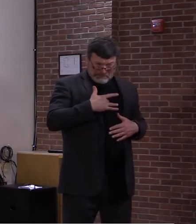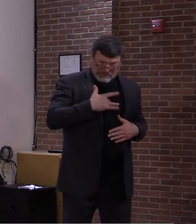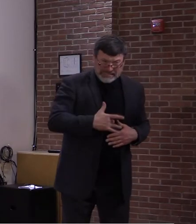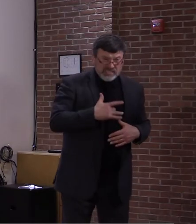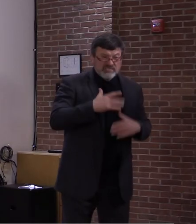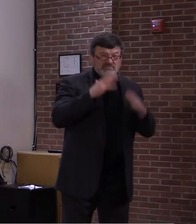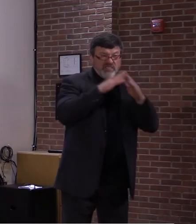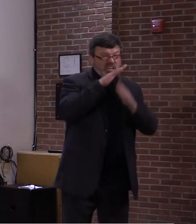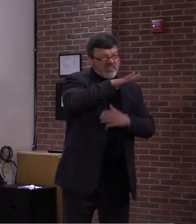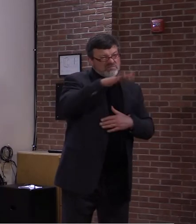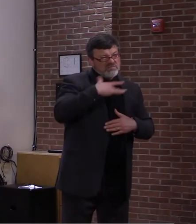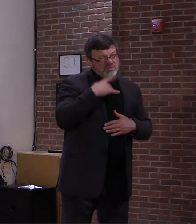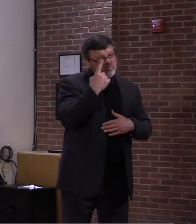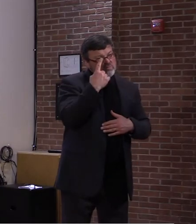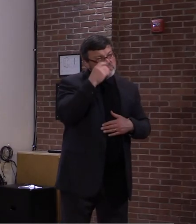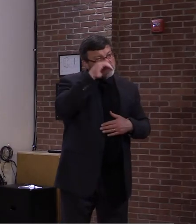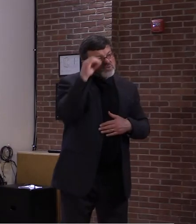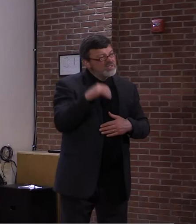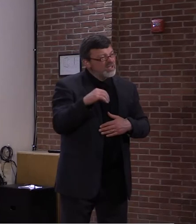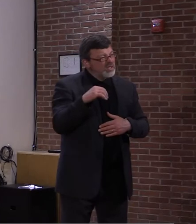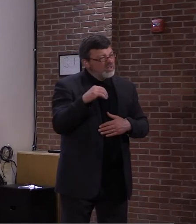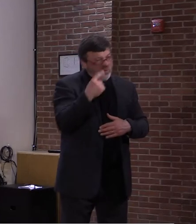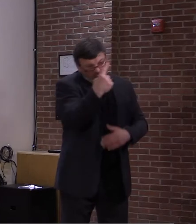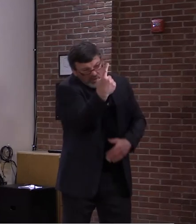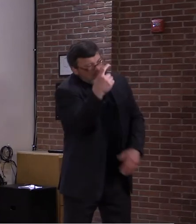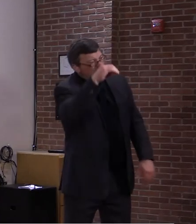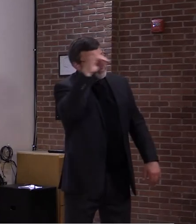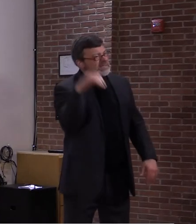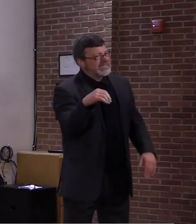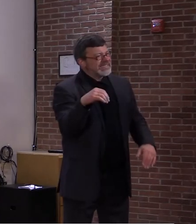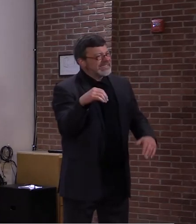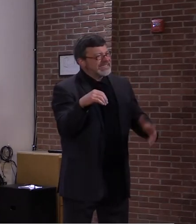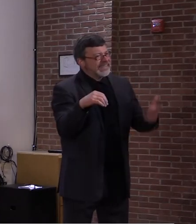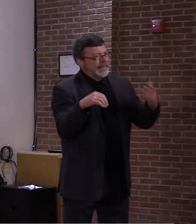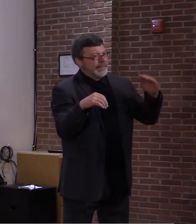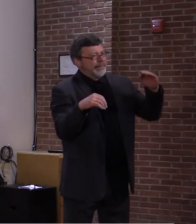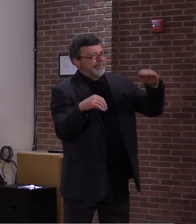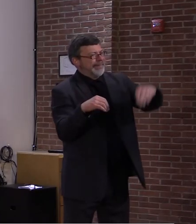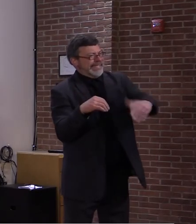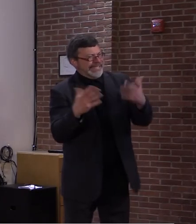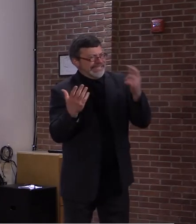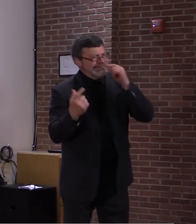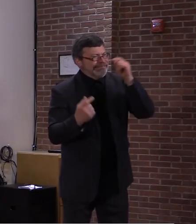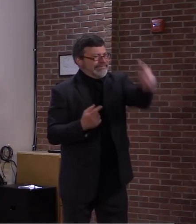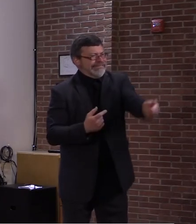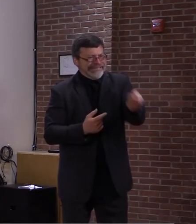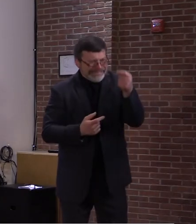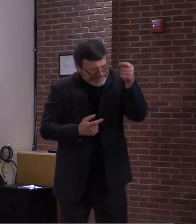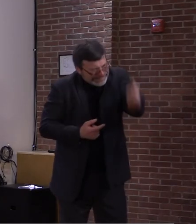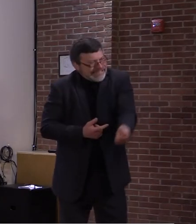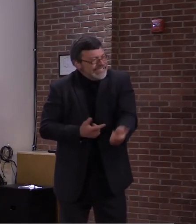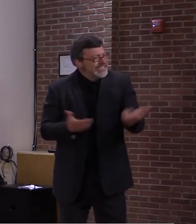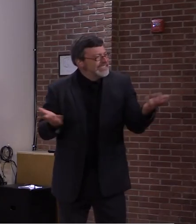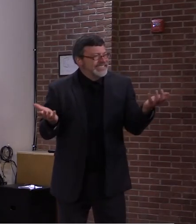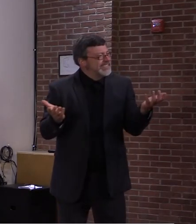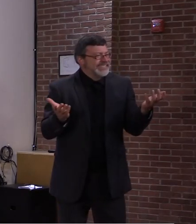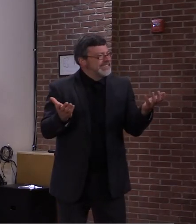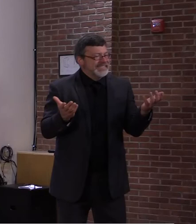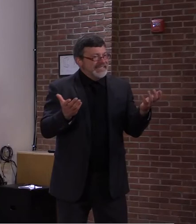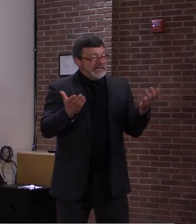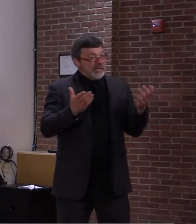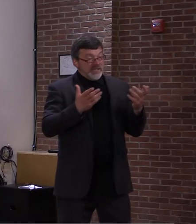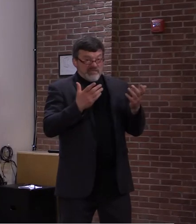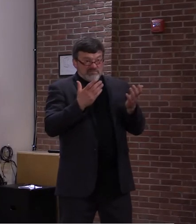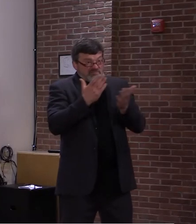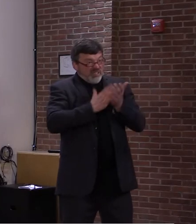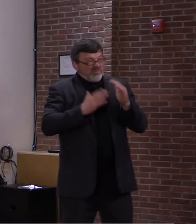as stagnant or declining. So, you know, the less development that happens, the less